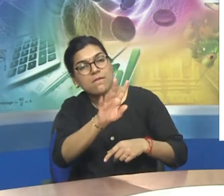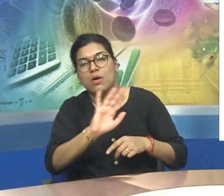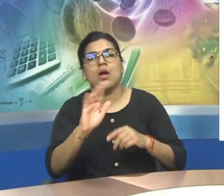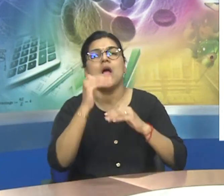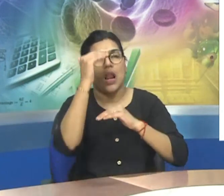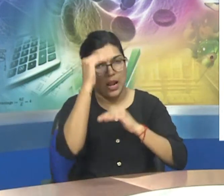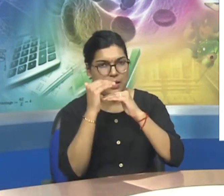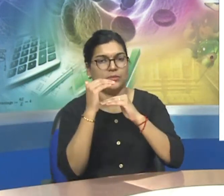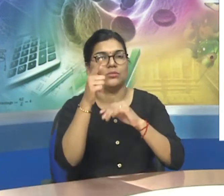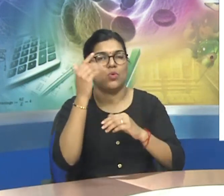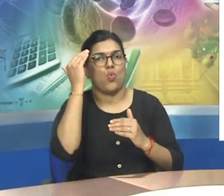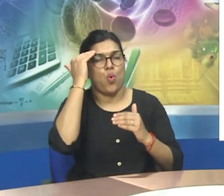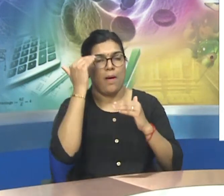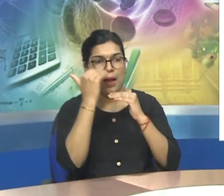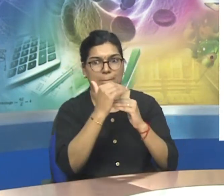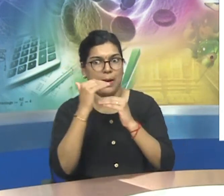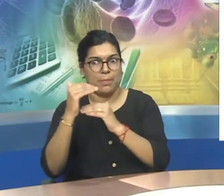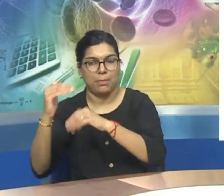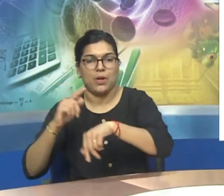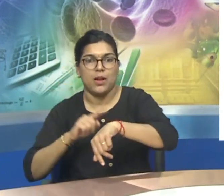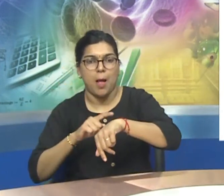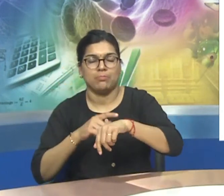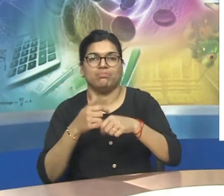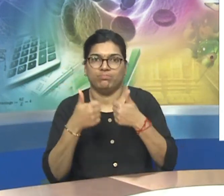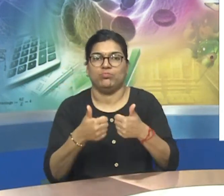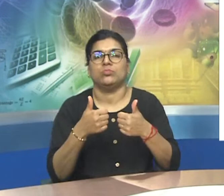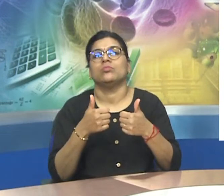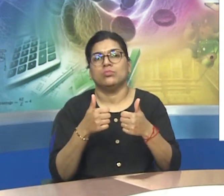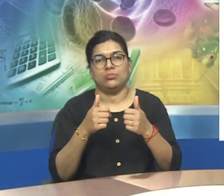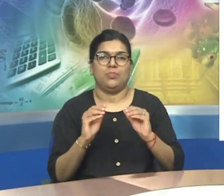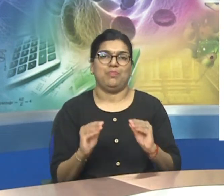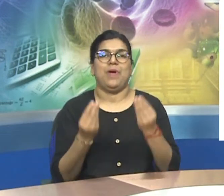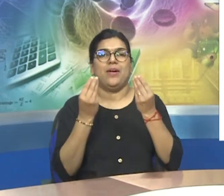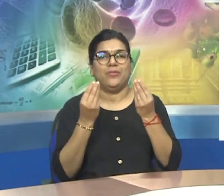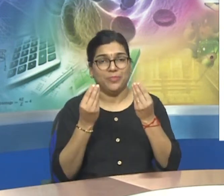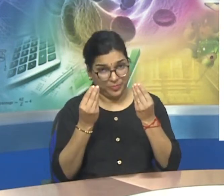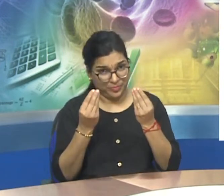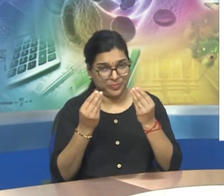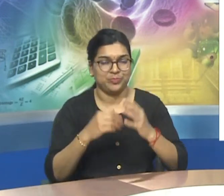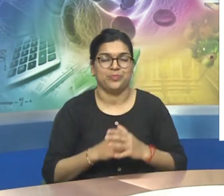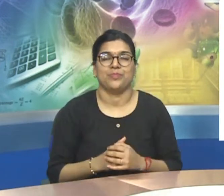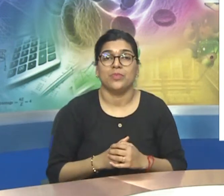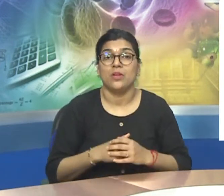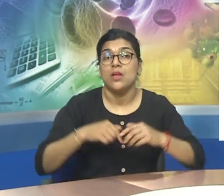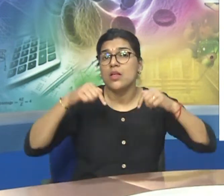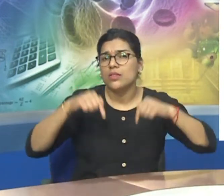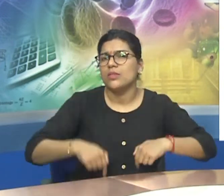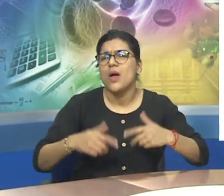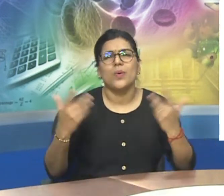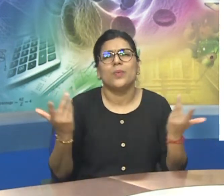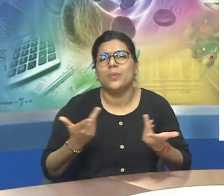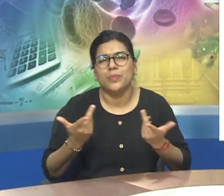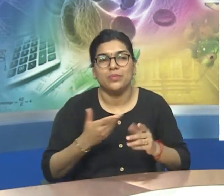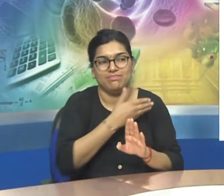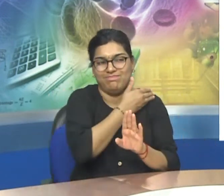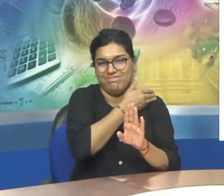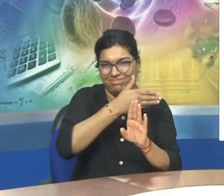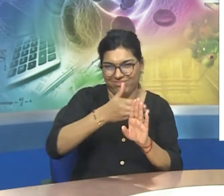And also we understood that we should be watchful about our behavior and we should not watch television for a long time.